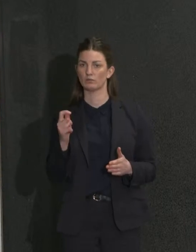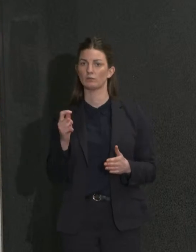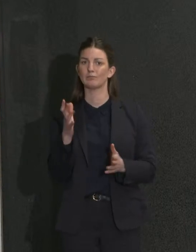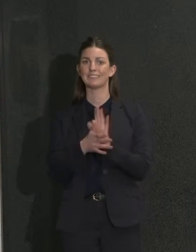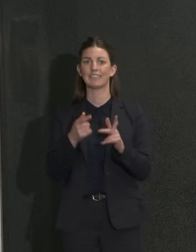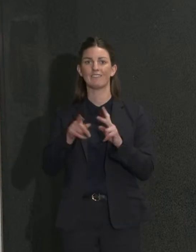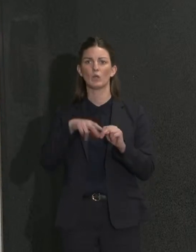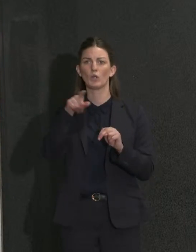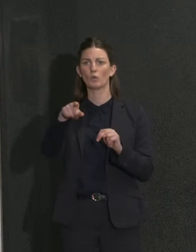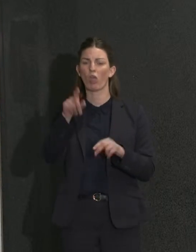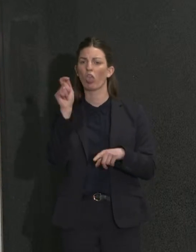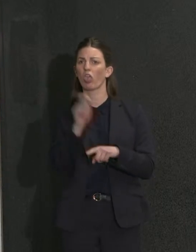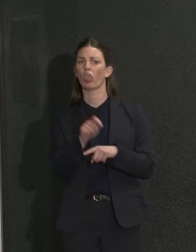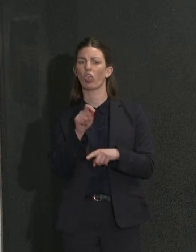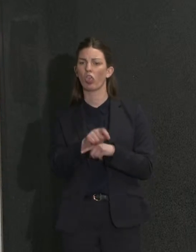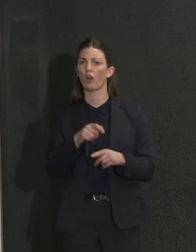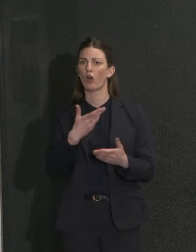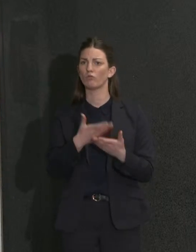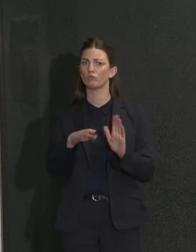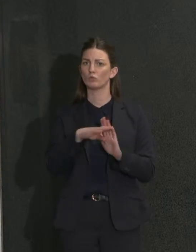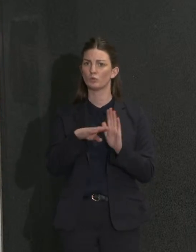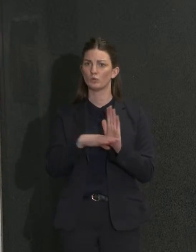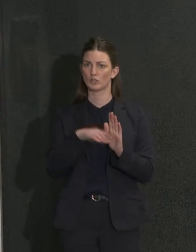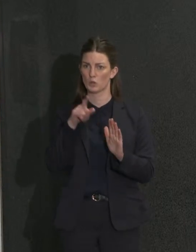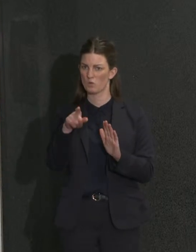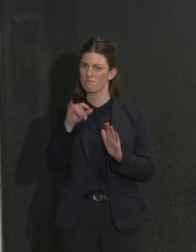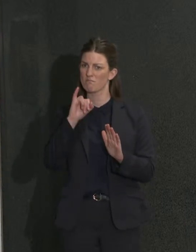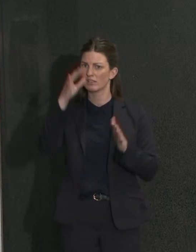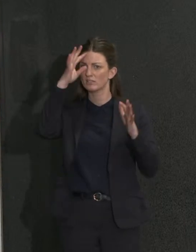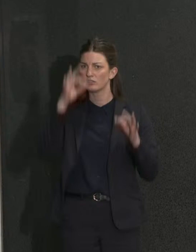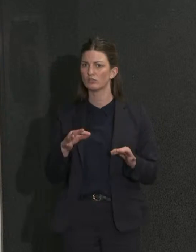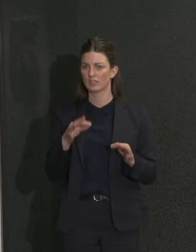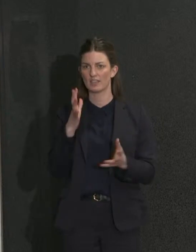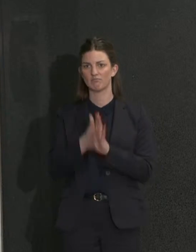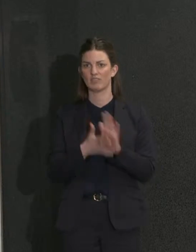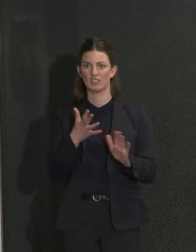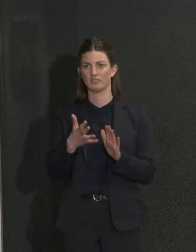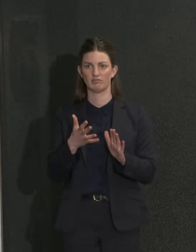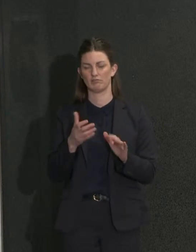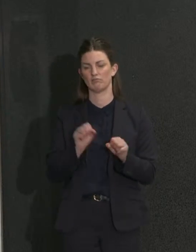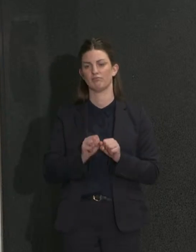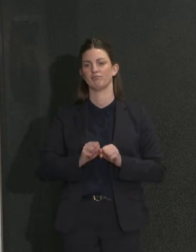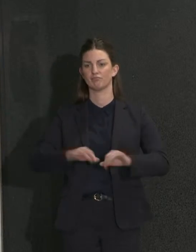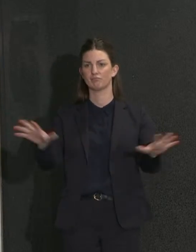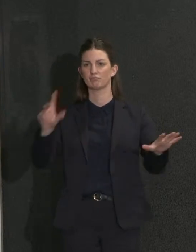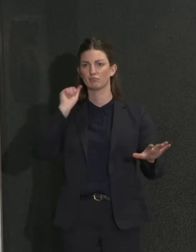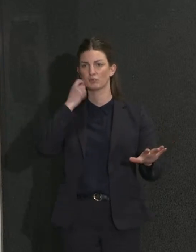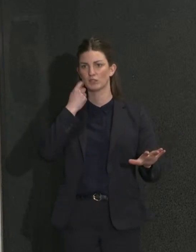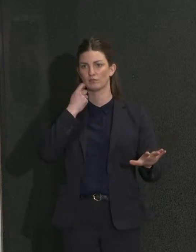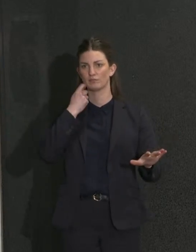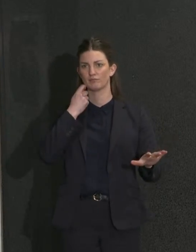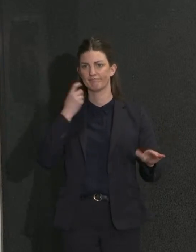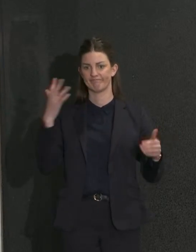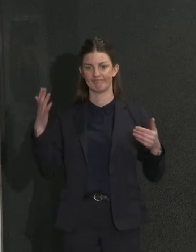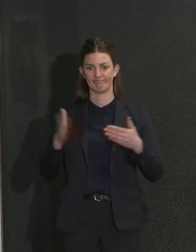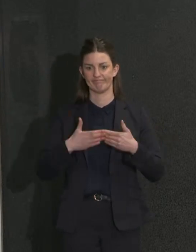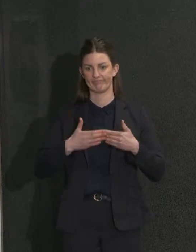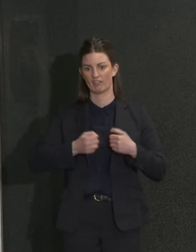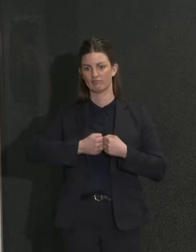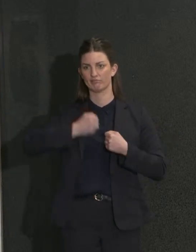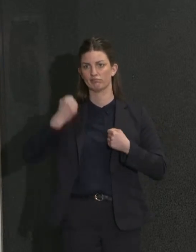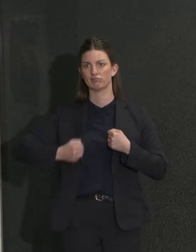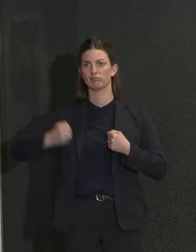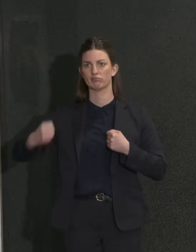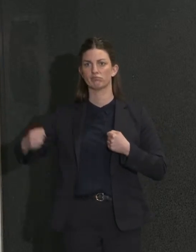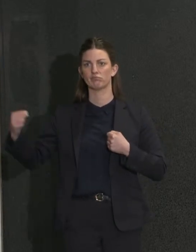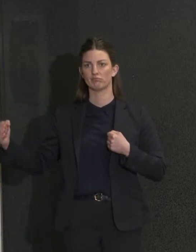wrong choices, it's how we all play a part in keeping the place closed. We don't want that. So please, I know everyone wants to